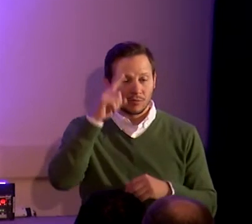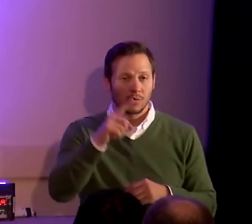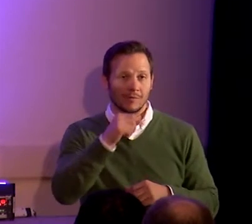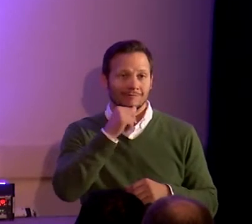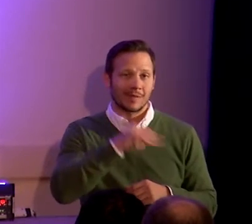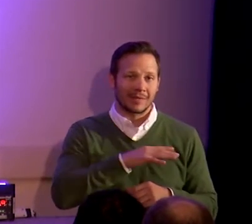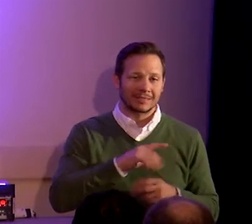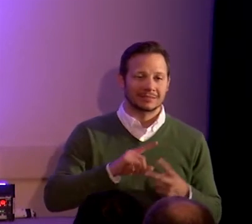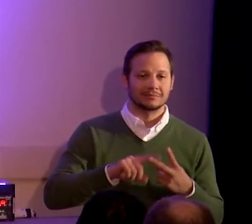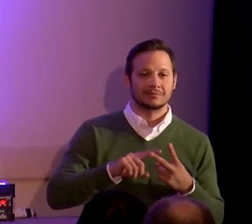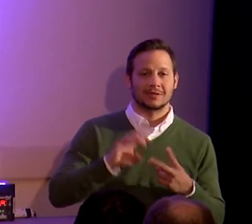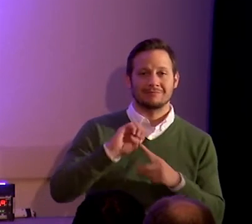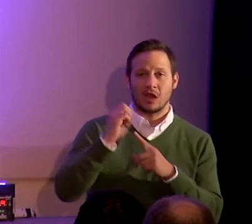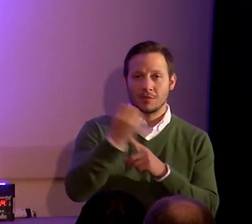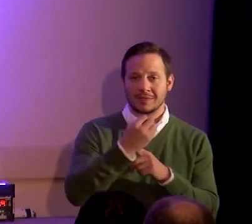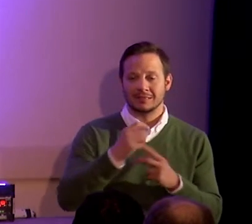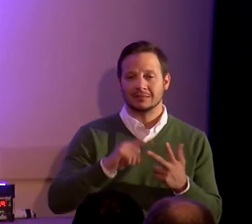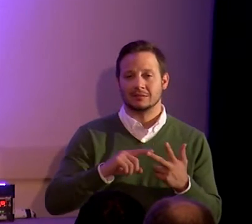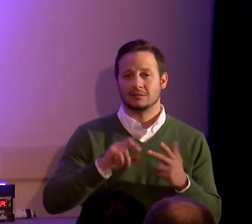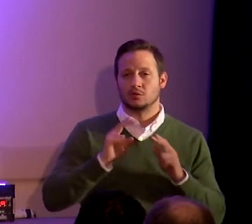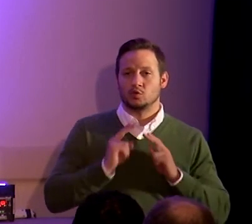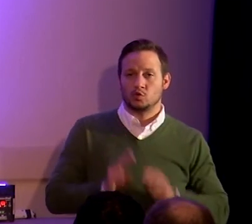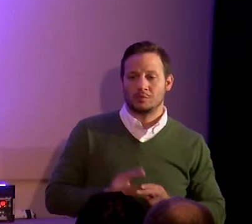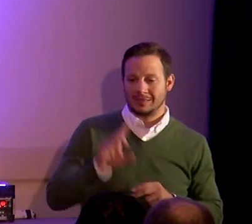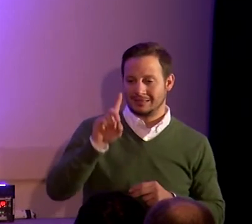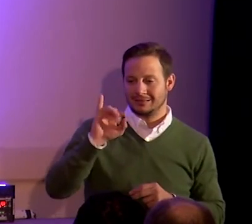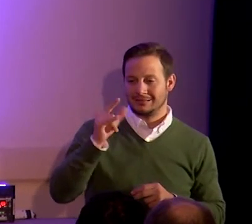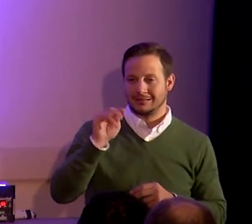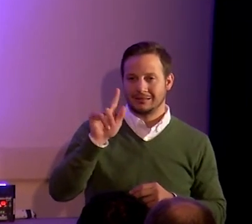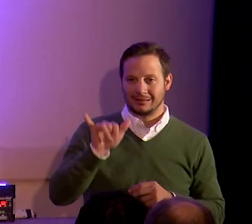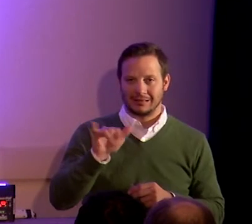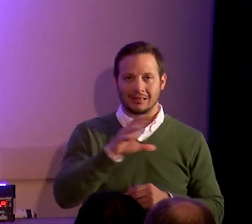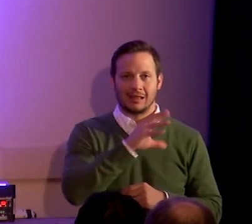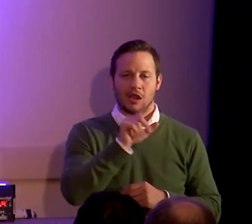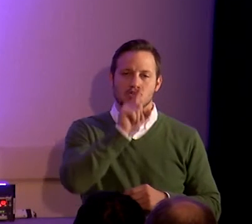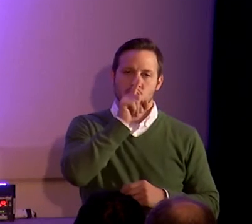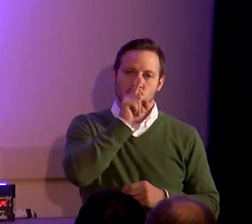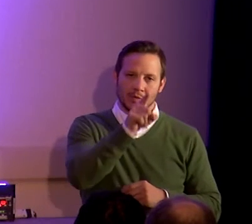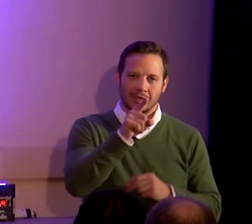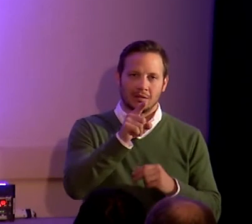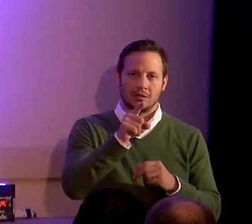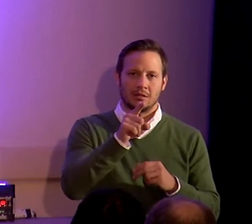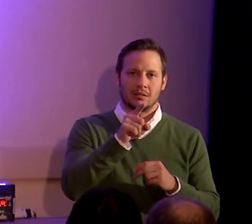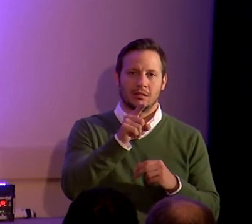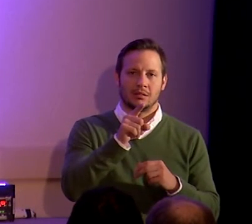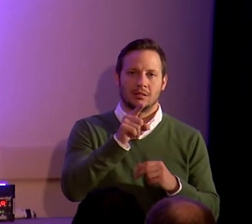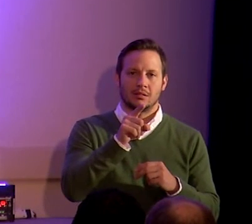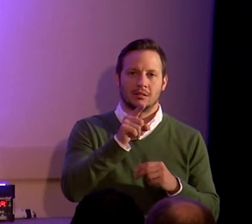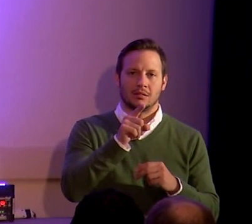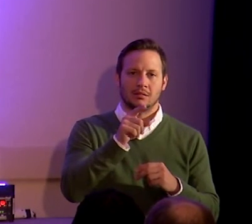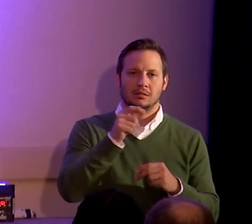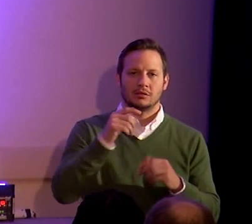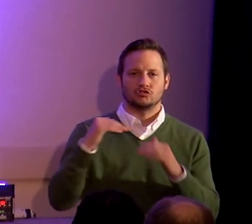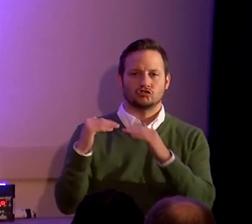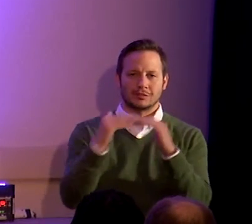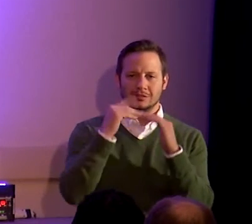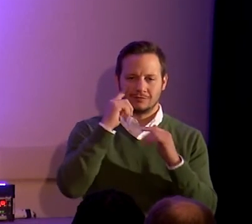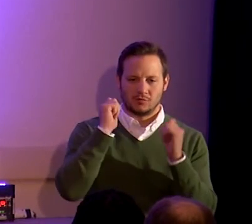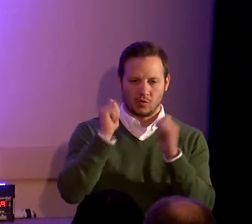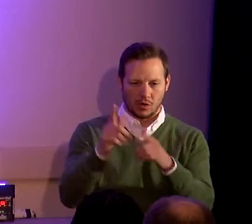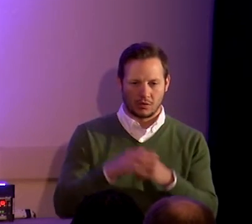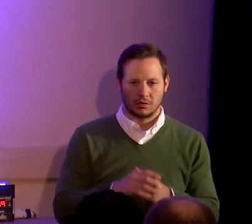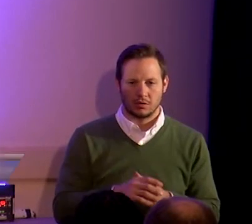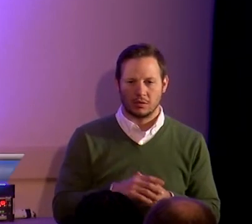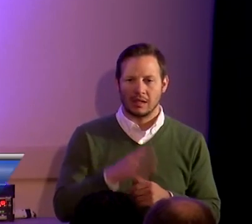environmentalism, human dignity, and real liberty and justice for all. Let's make sure we are conducting ourselves with a character centered